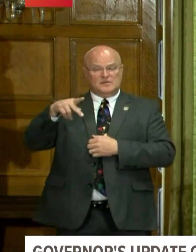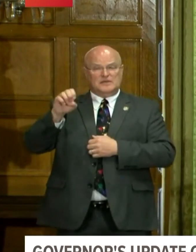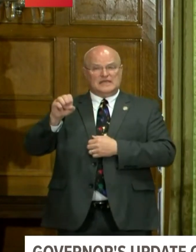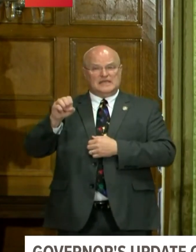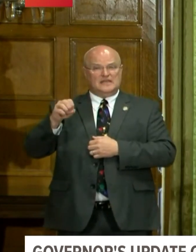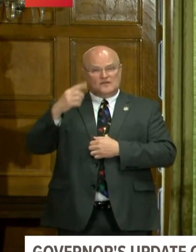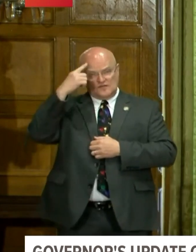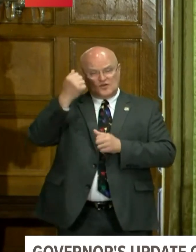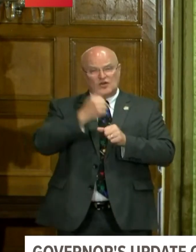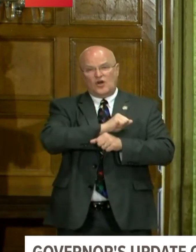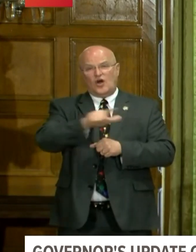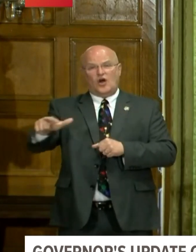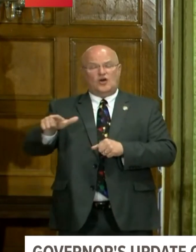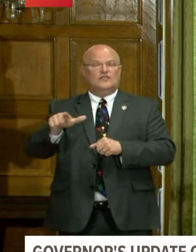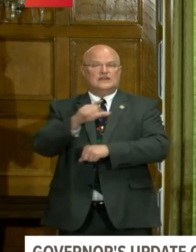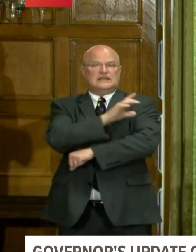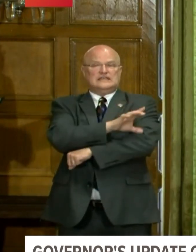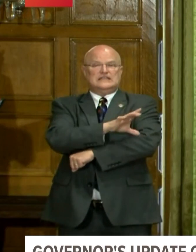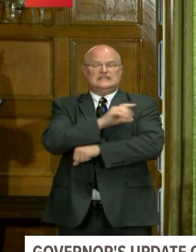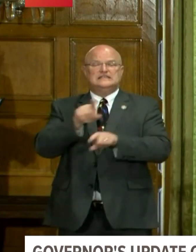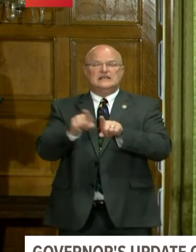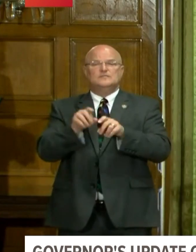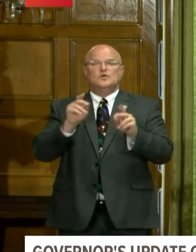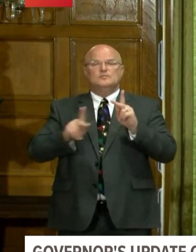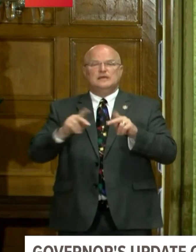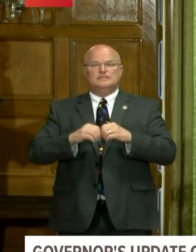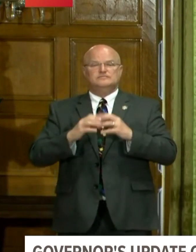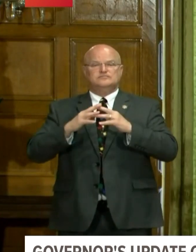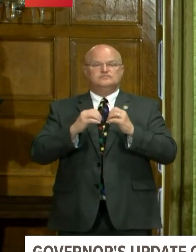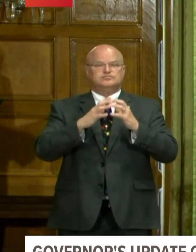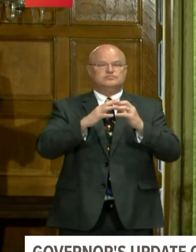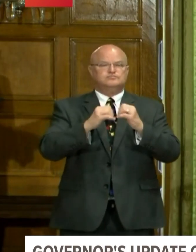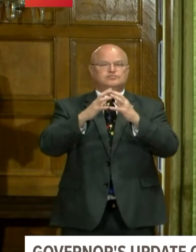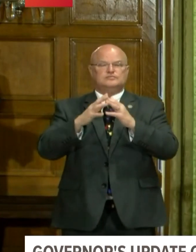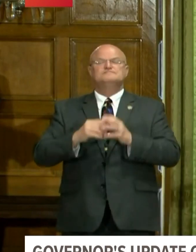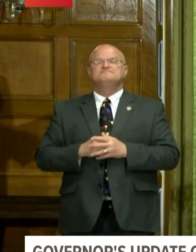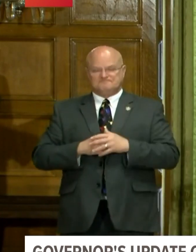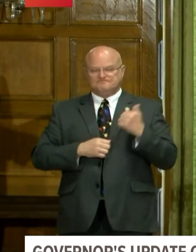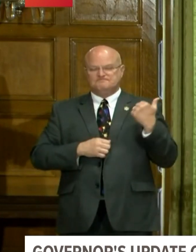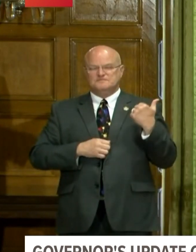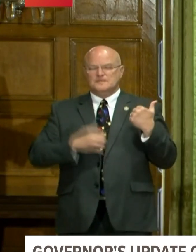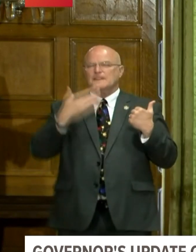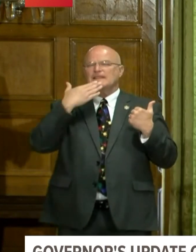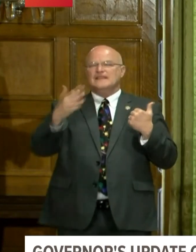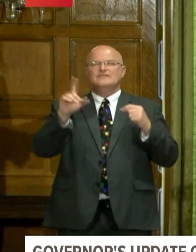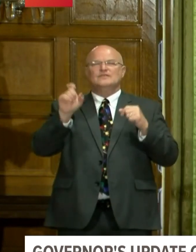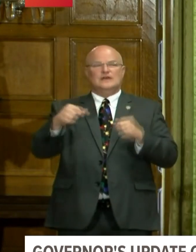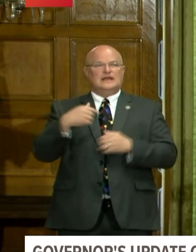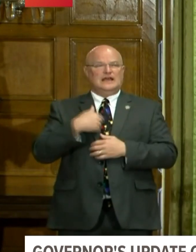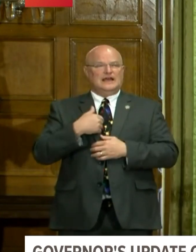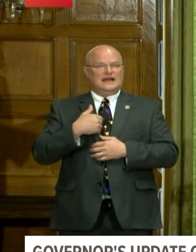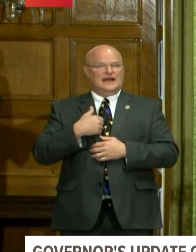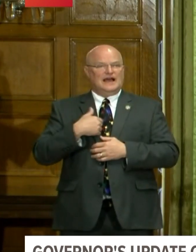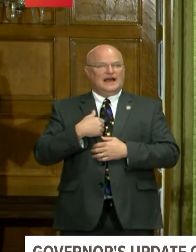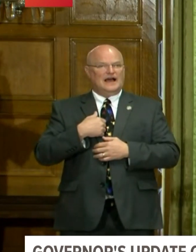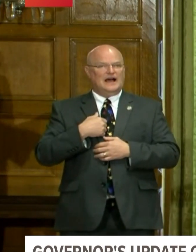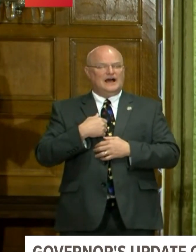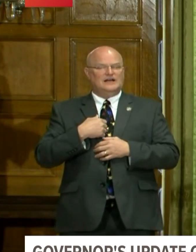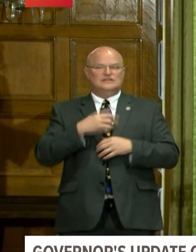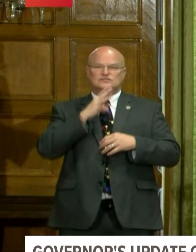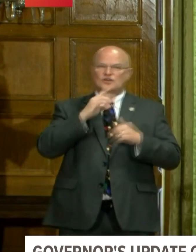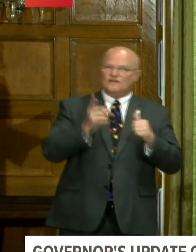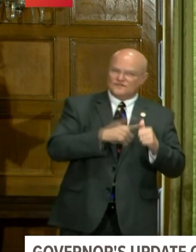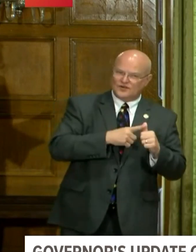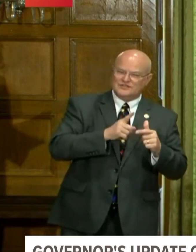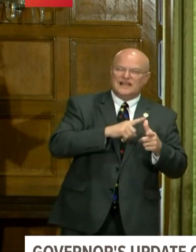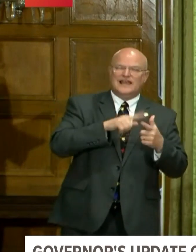there to go around as more and more companies come online? Thank you for the question, and I'll tackle it first